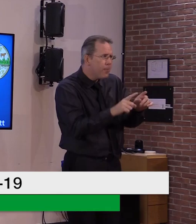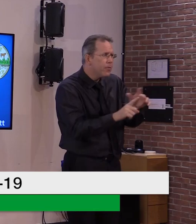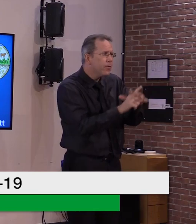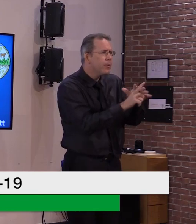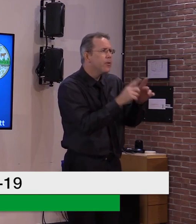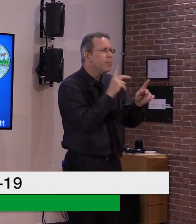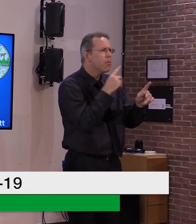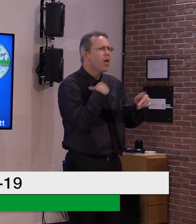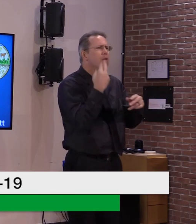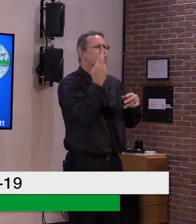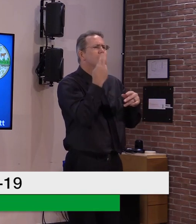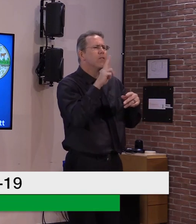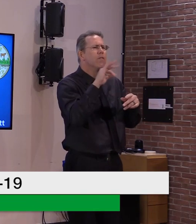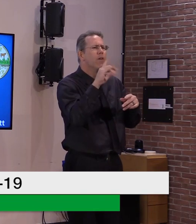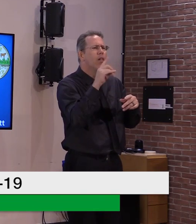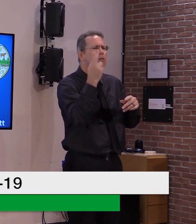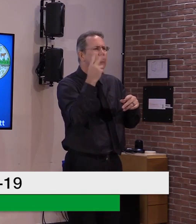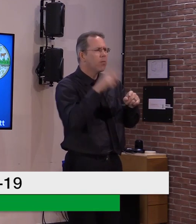if you will